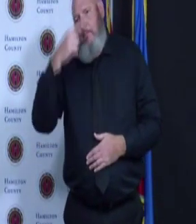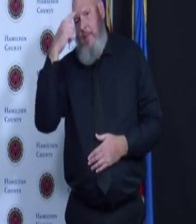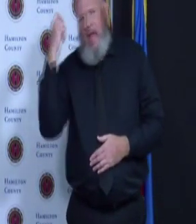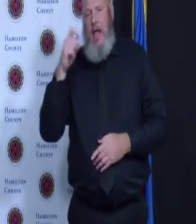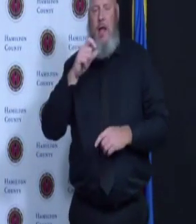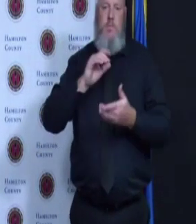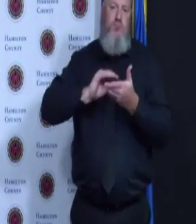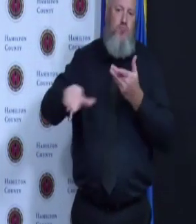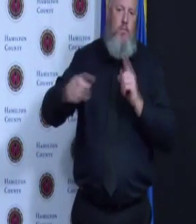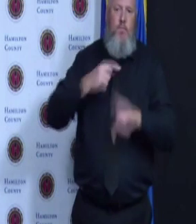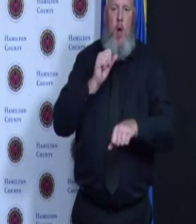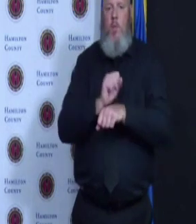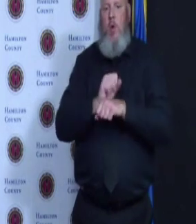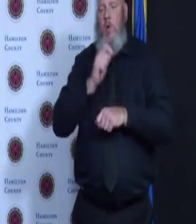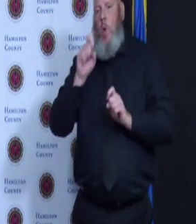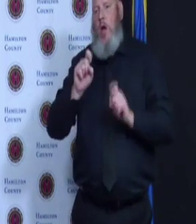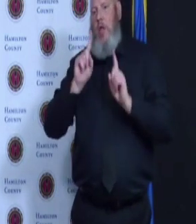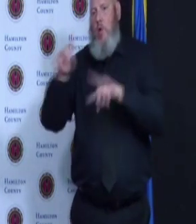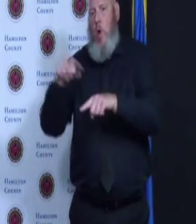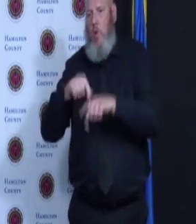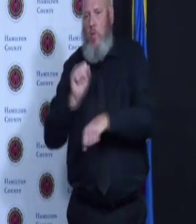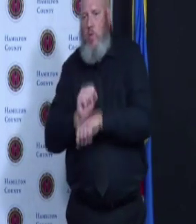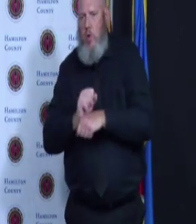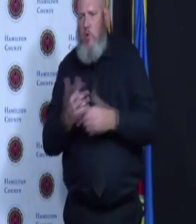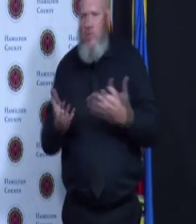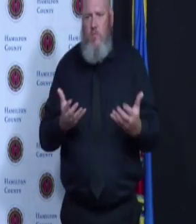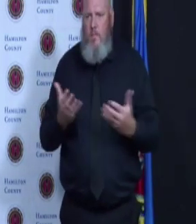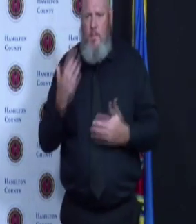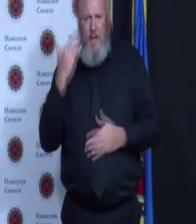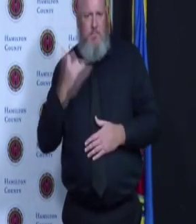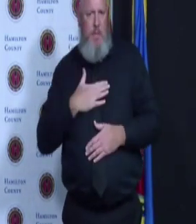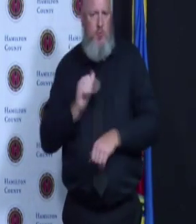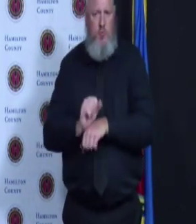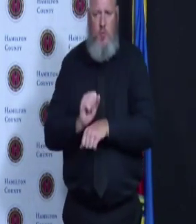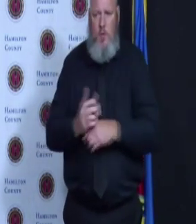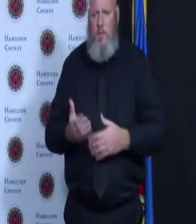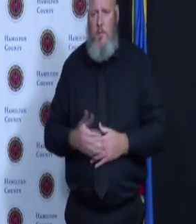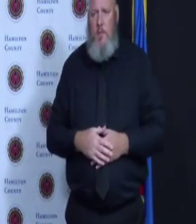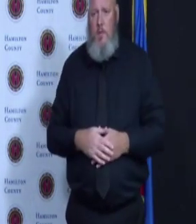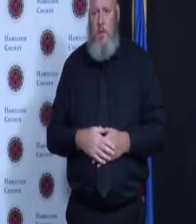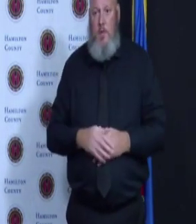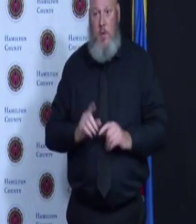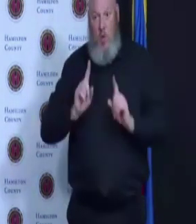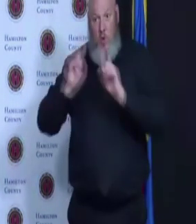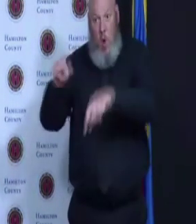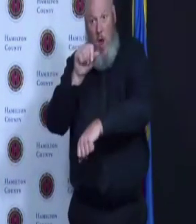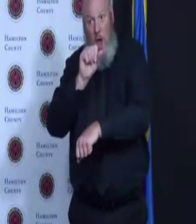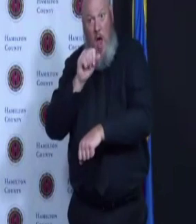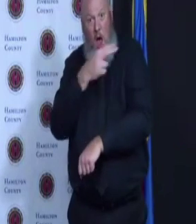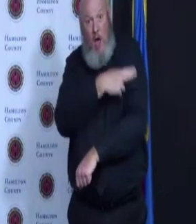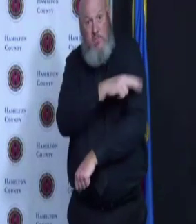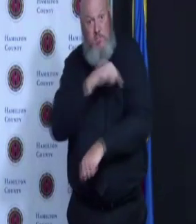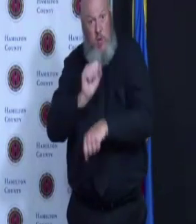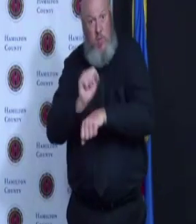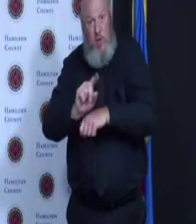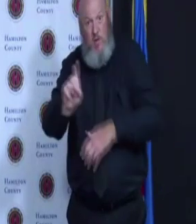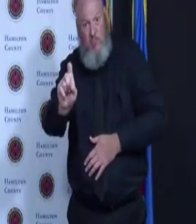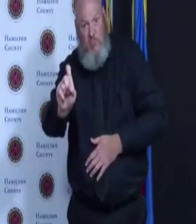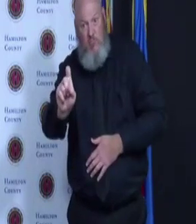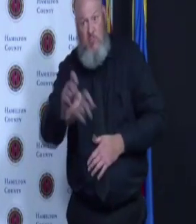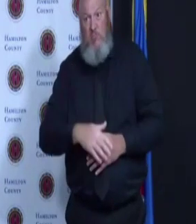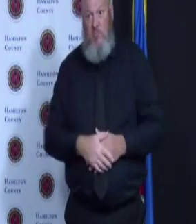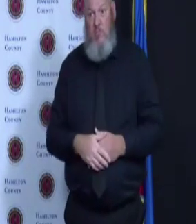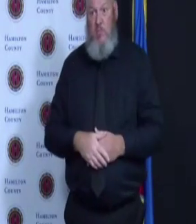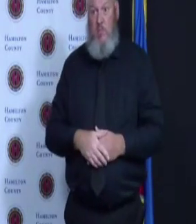capacity, and there is concern of not enough beds. So I think I addressed most of those in my statement, but right now